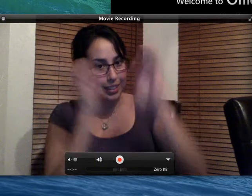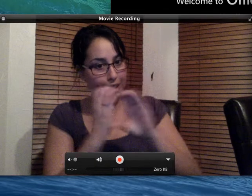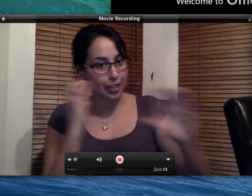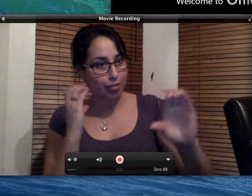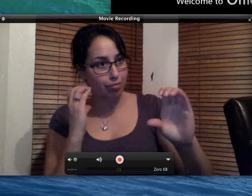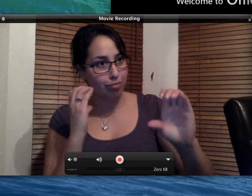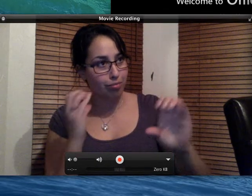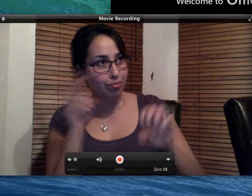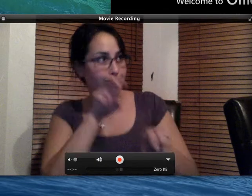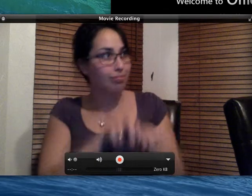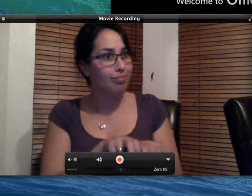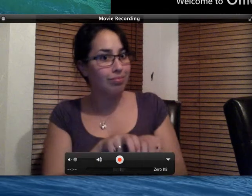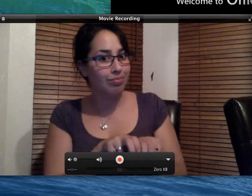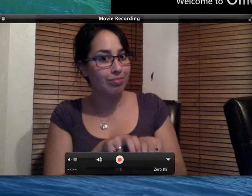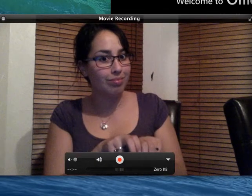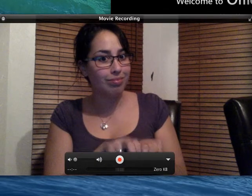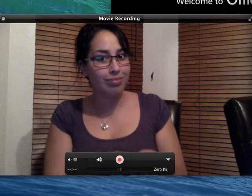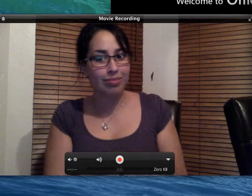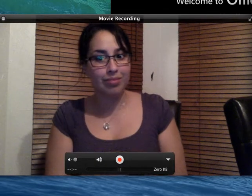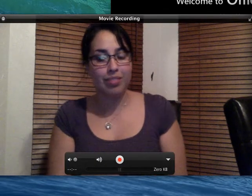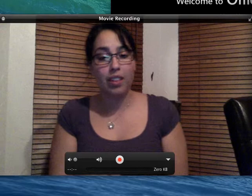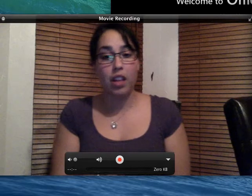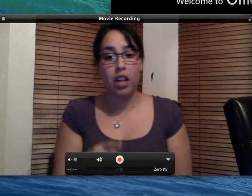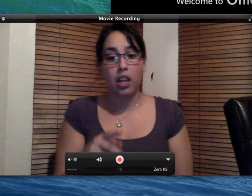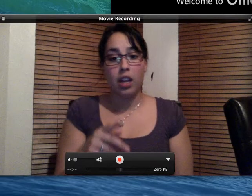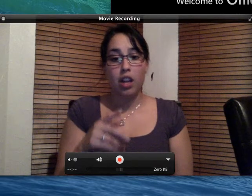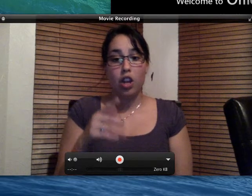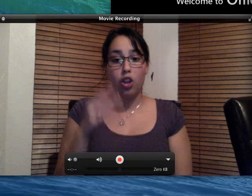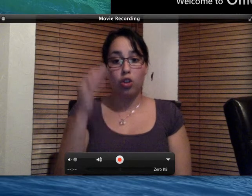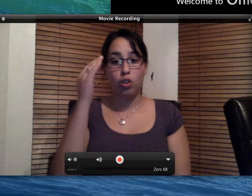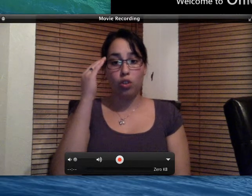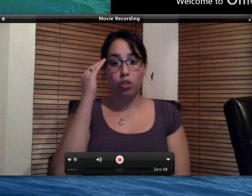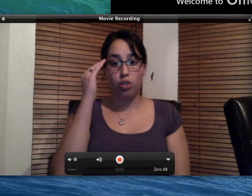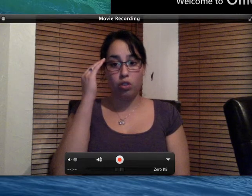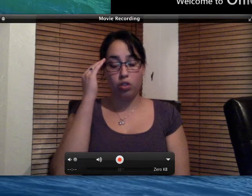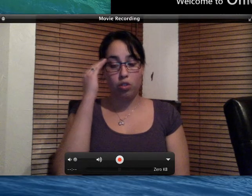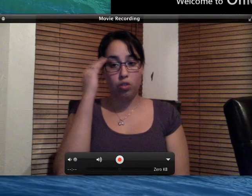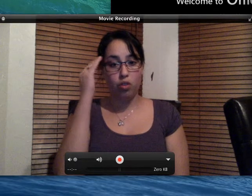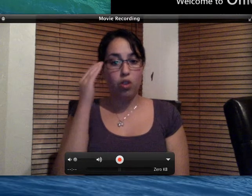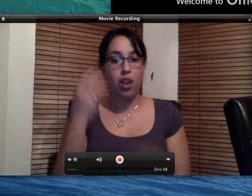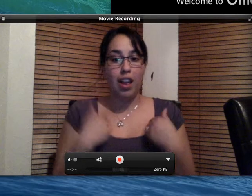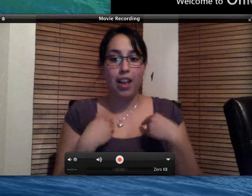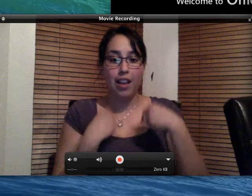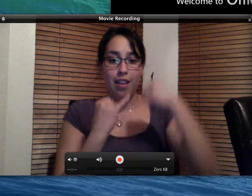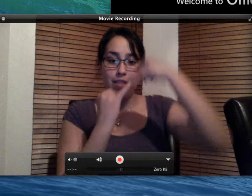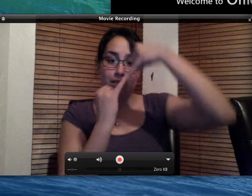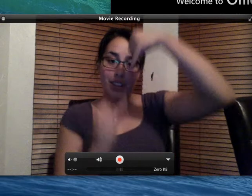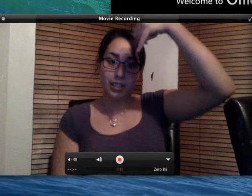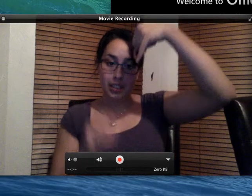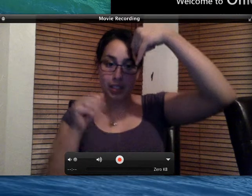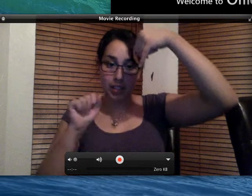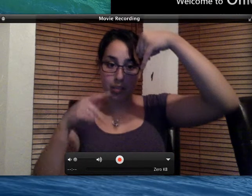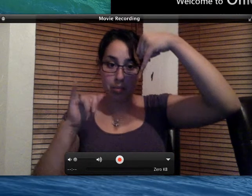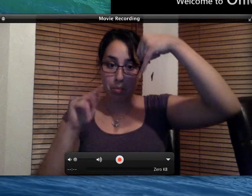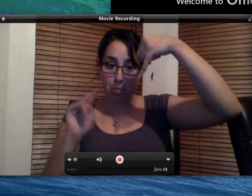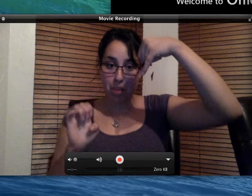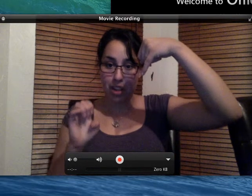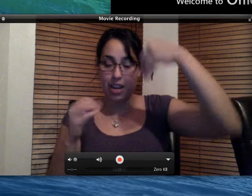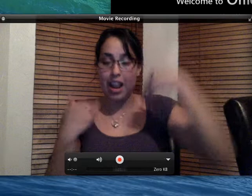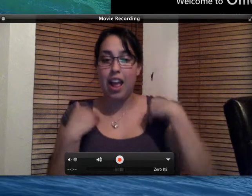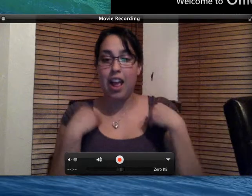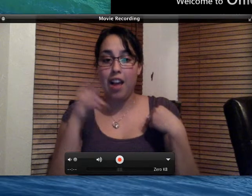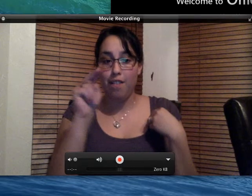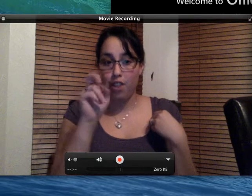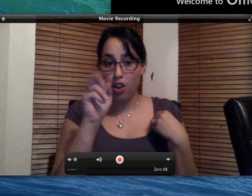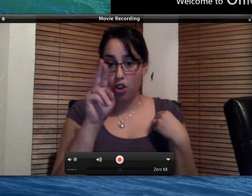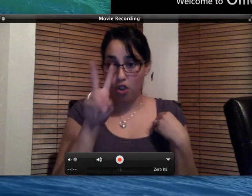The headquarters for orgasm along the spinal nerve is something called the sacral nerve root, which is